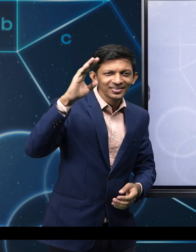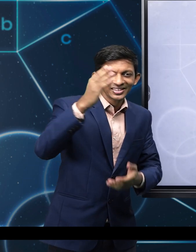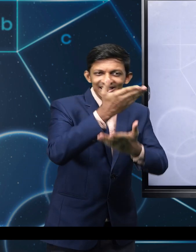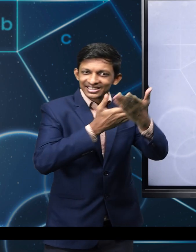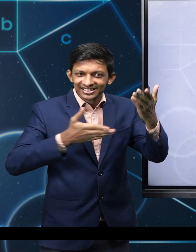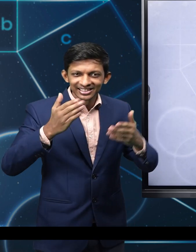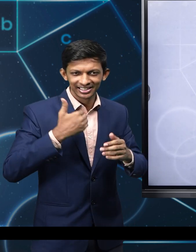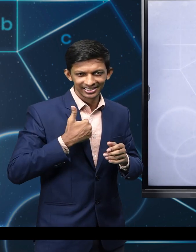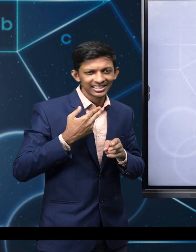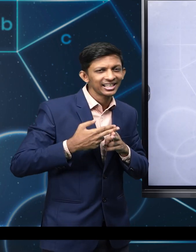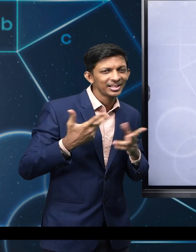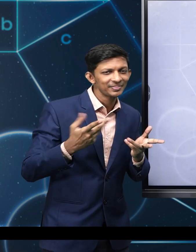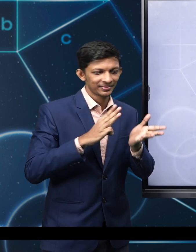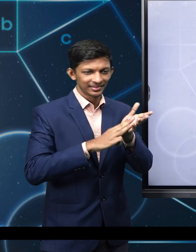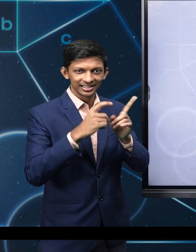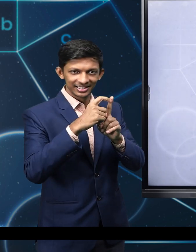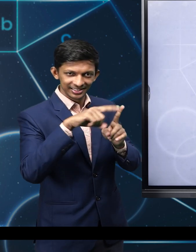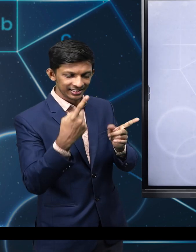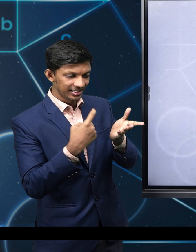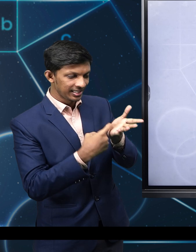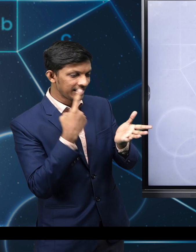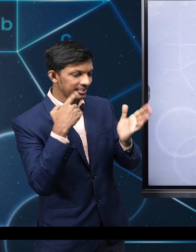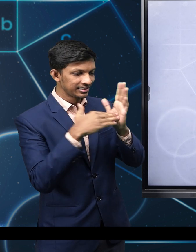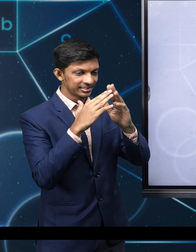Hello children, I am Mohammad Rizwan.